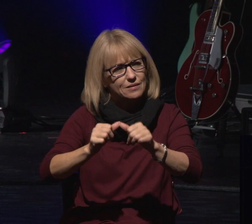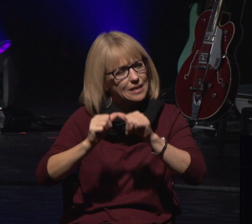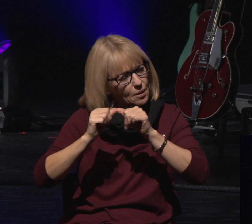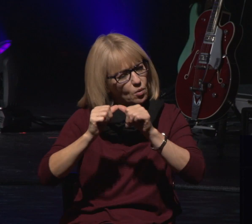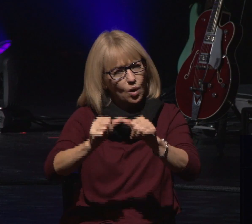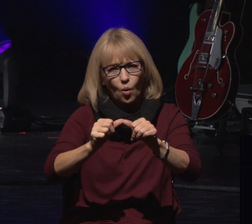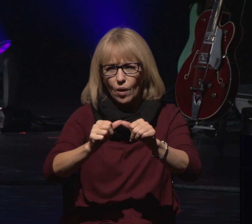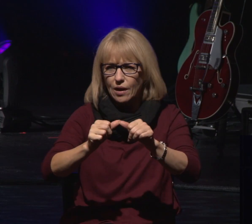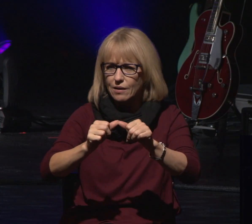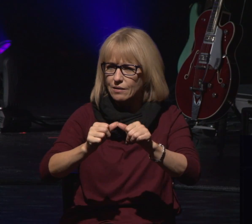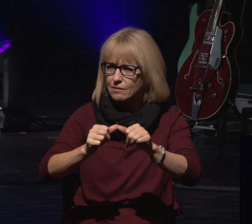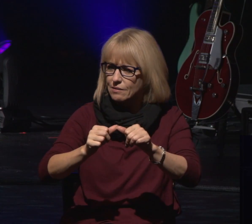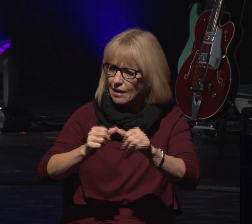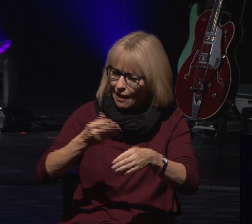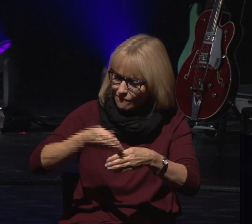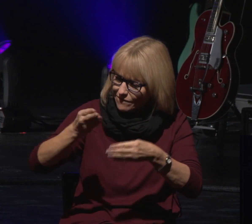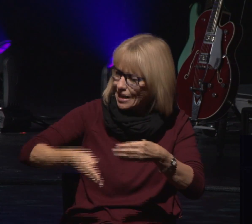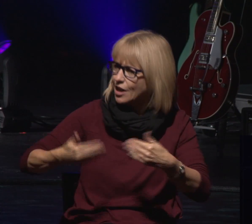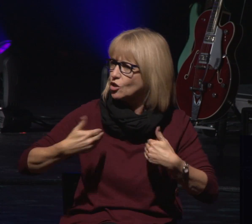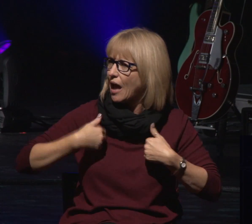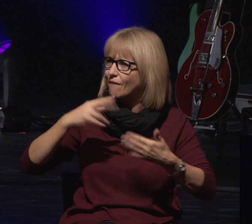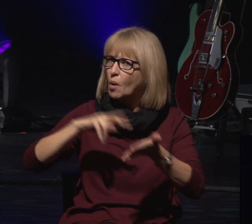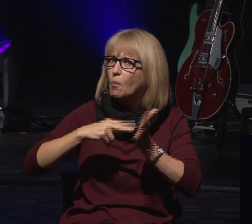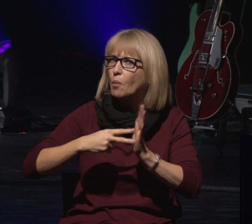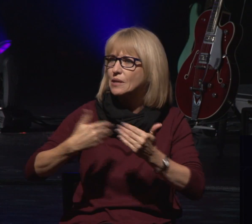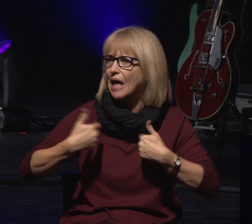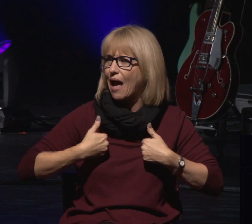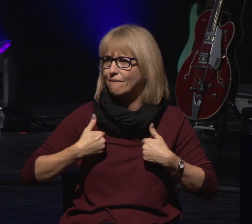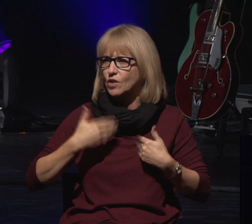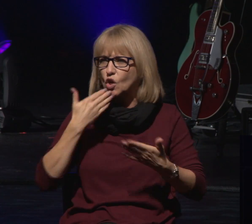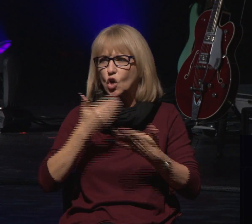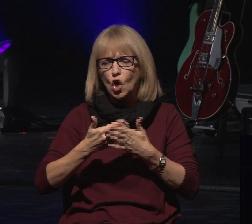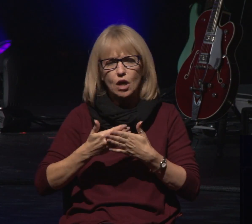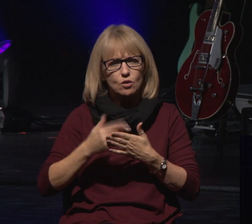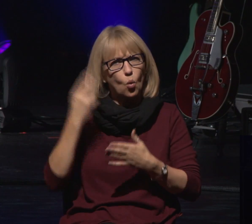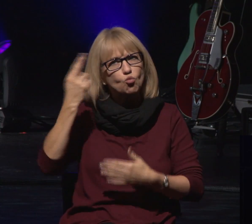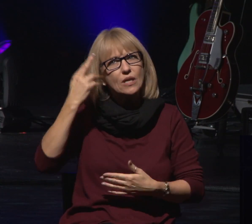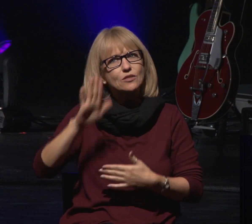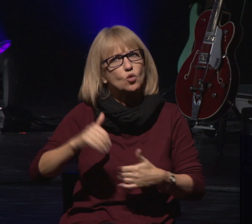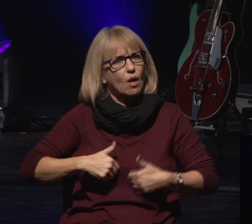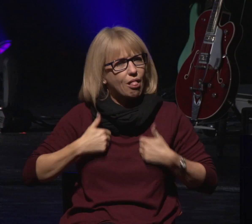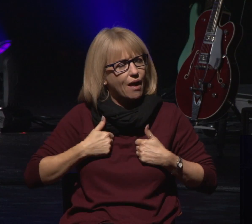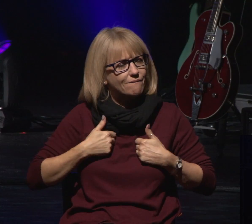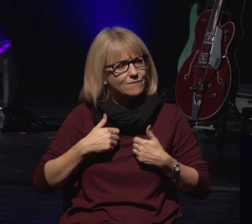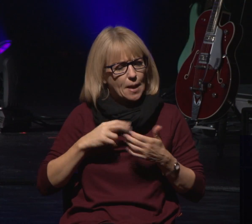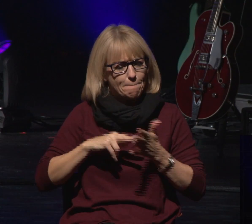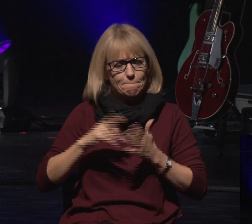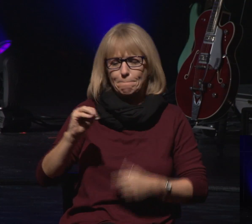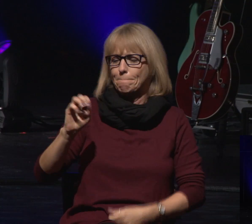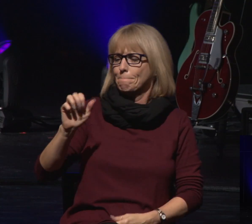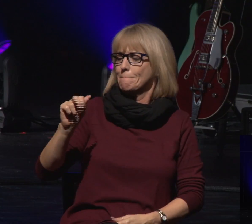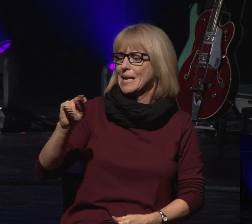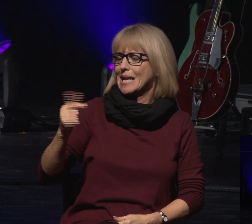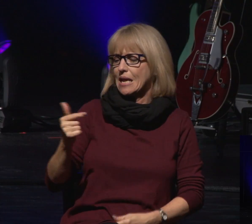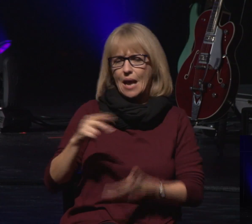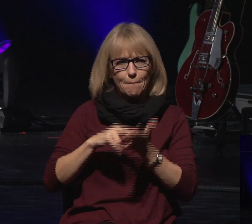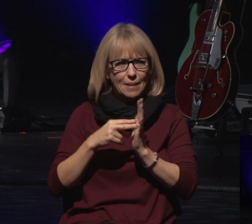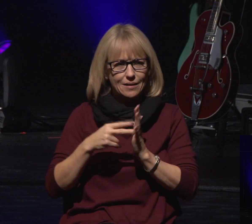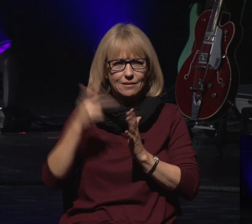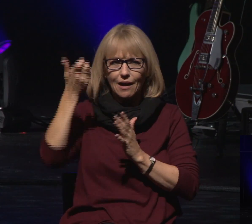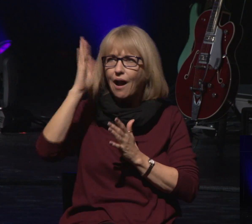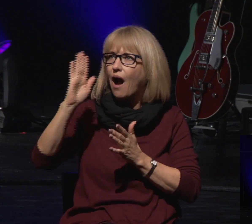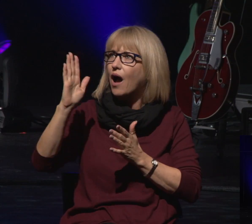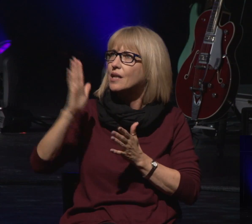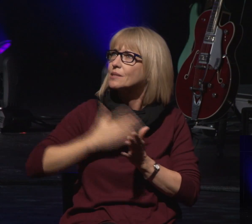life with purpose and with meaning. Every person in this room. And you begin that now. Young, middle-aged,